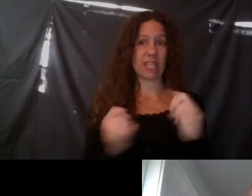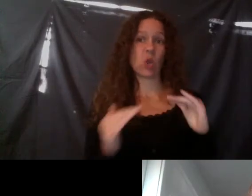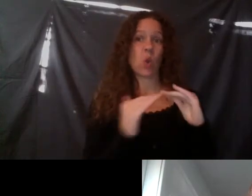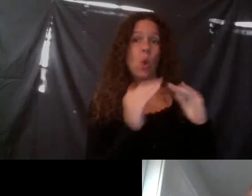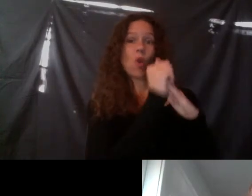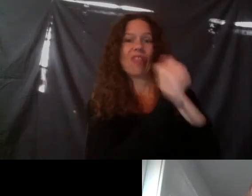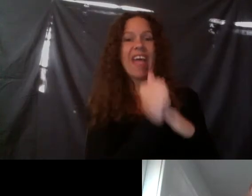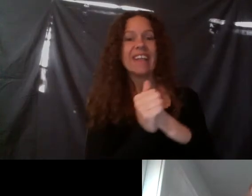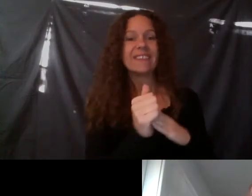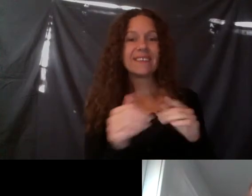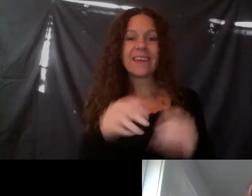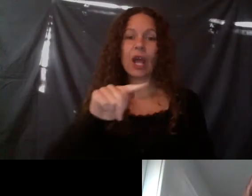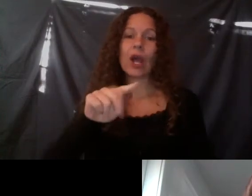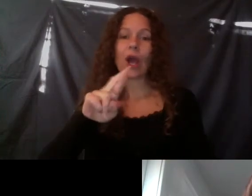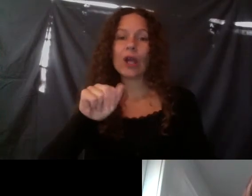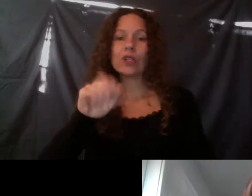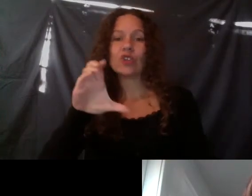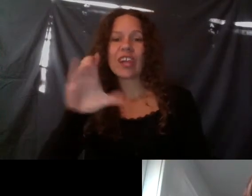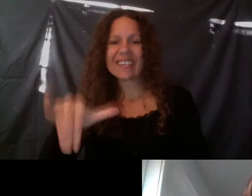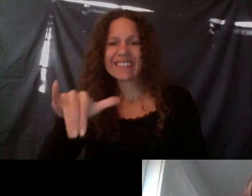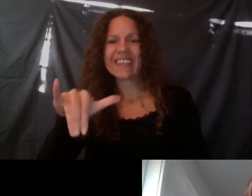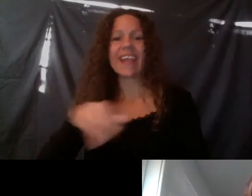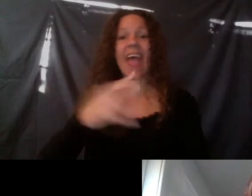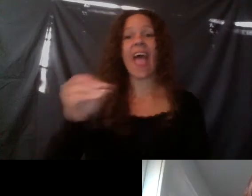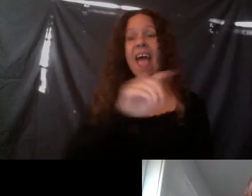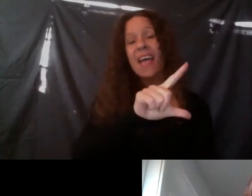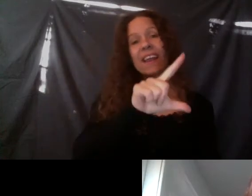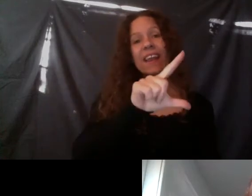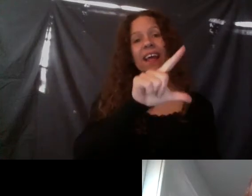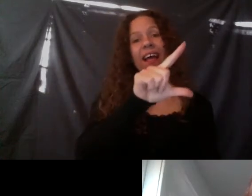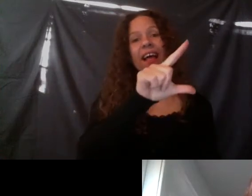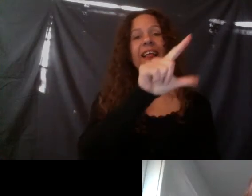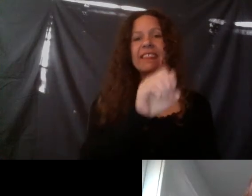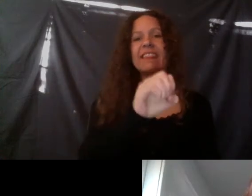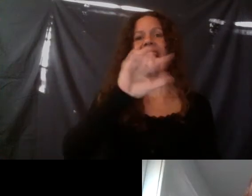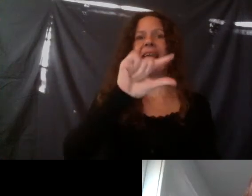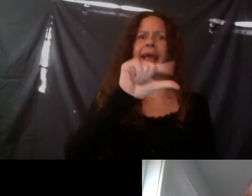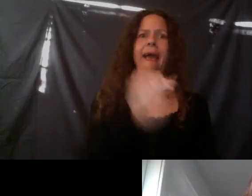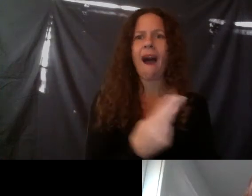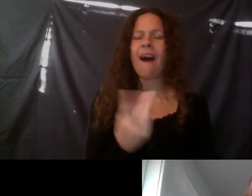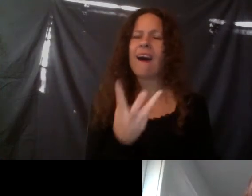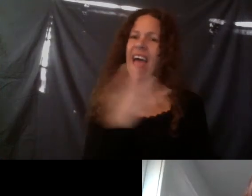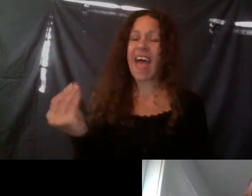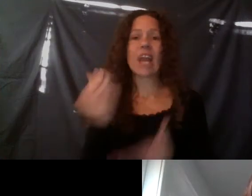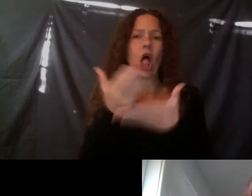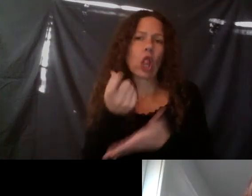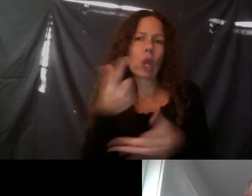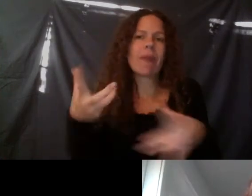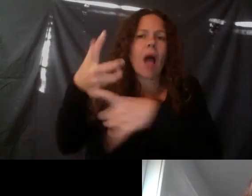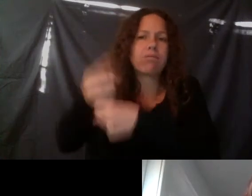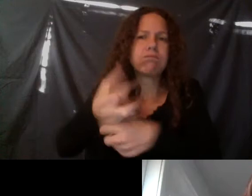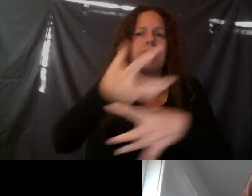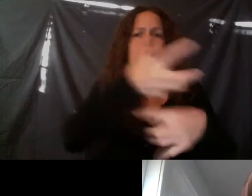by Tracy and Leah. So let me pass it off to Tracy and Leah, and they're gonna give us a snapshot of all of the